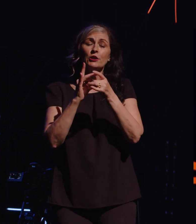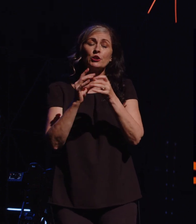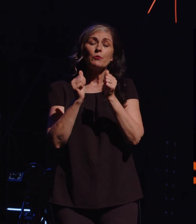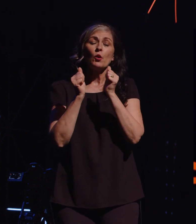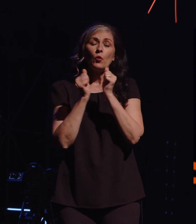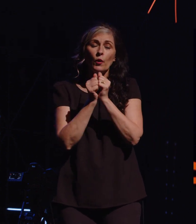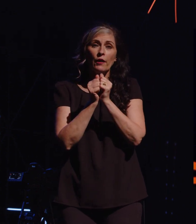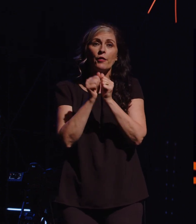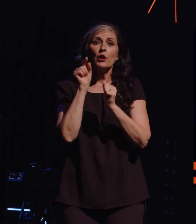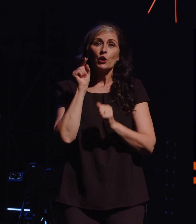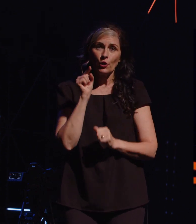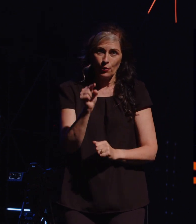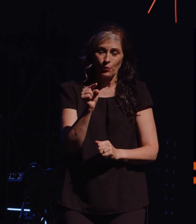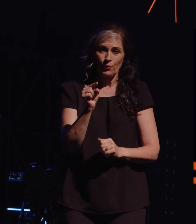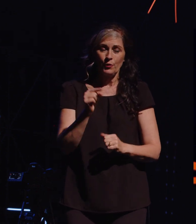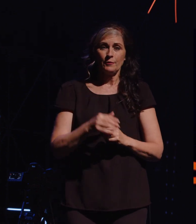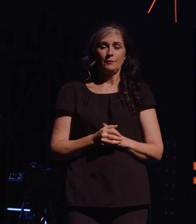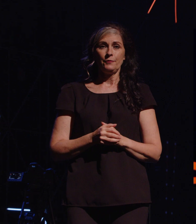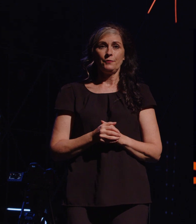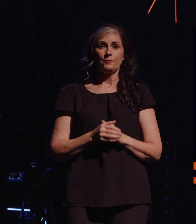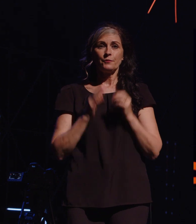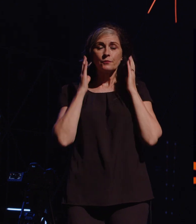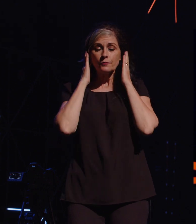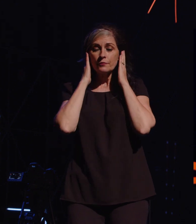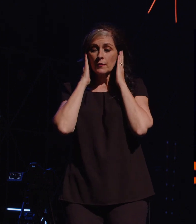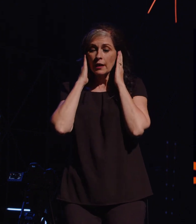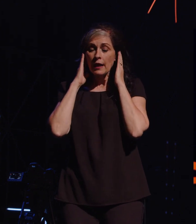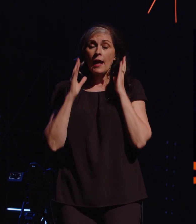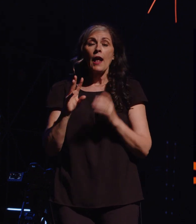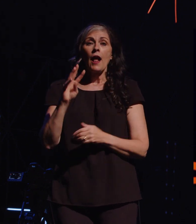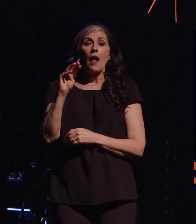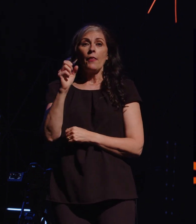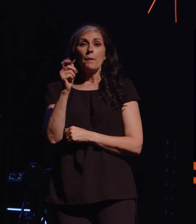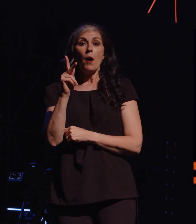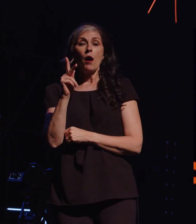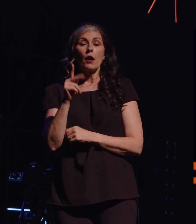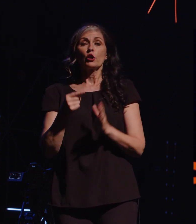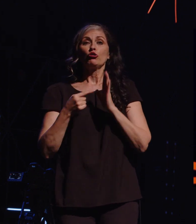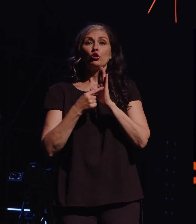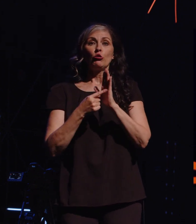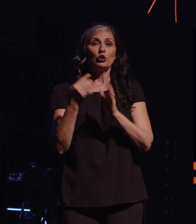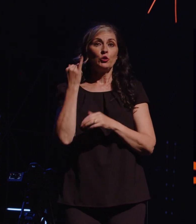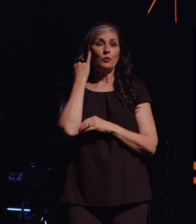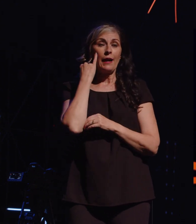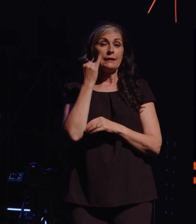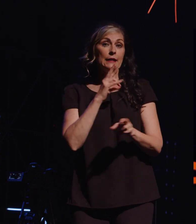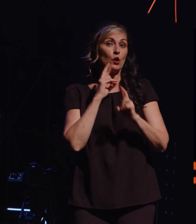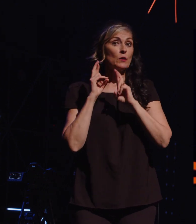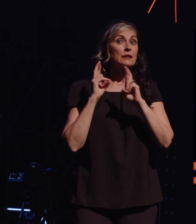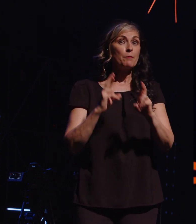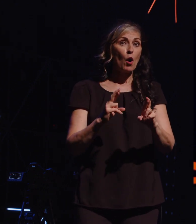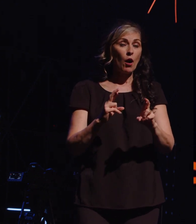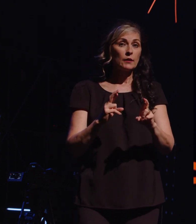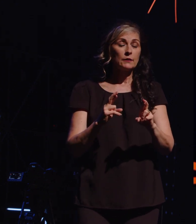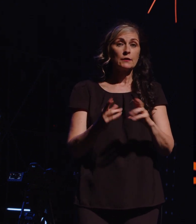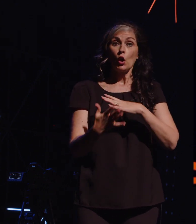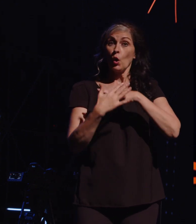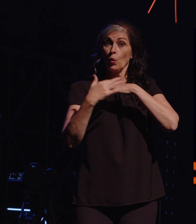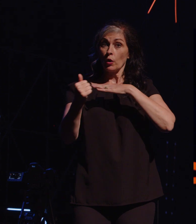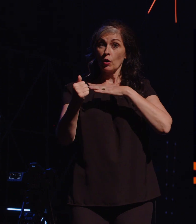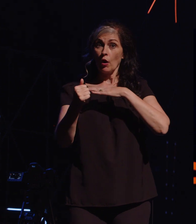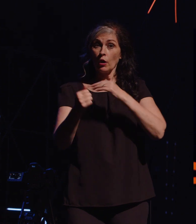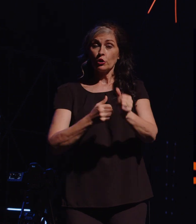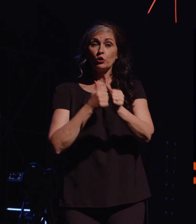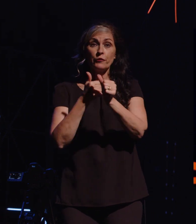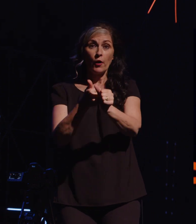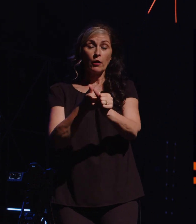relationship with you. And then Mark shows us the ideal response that when God calls us to follow